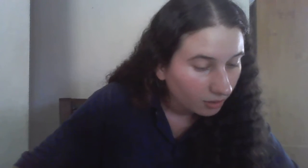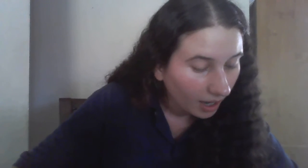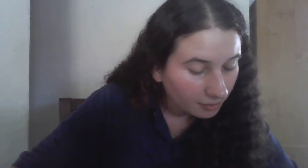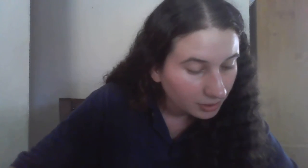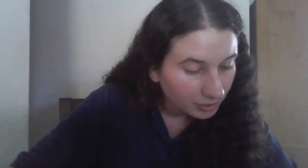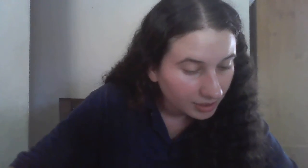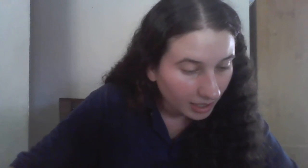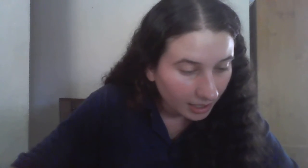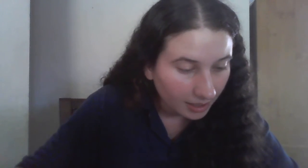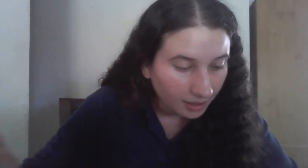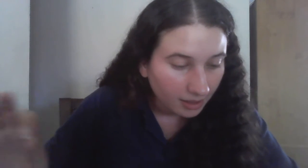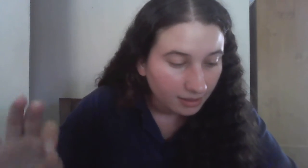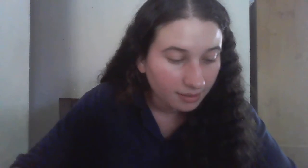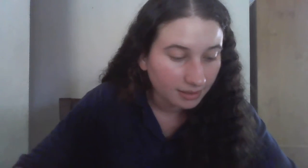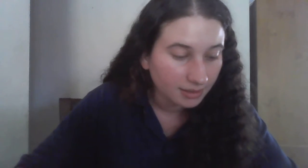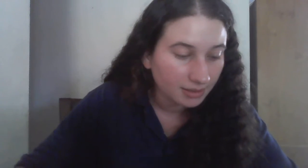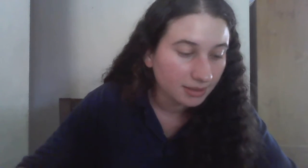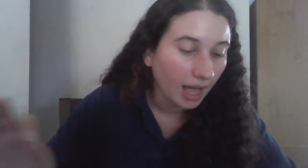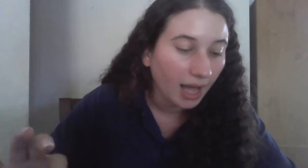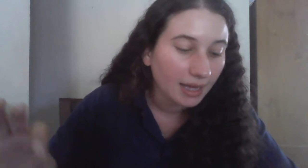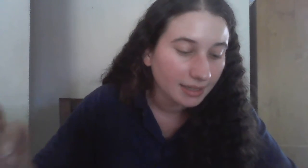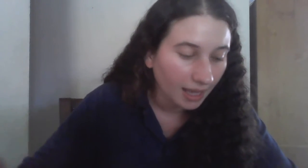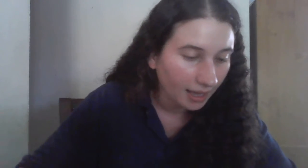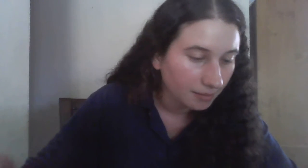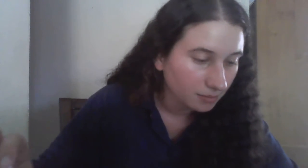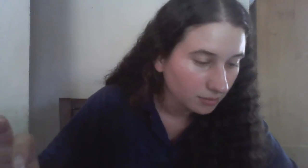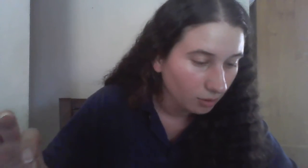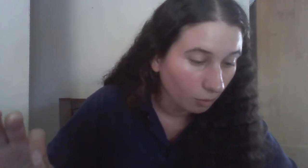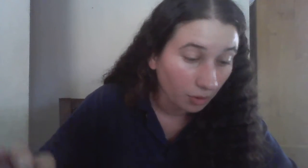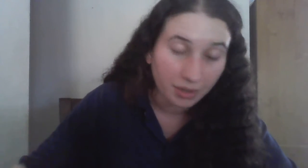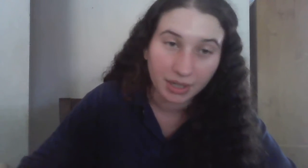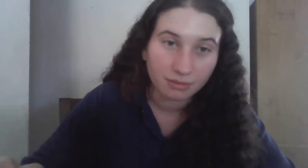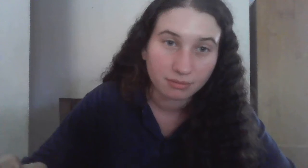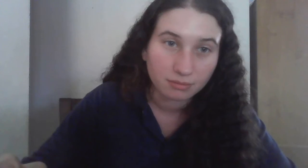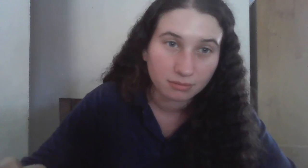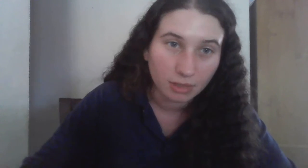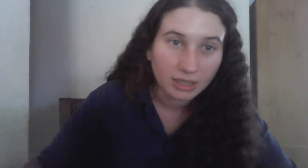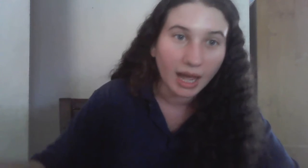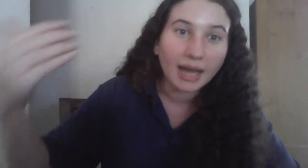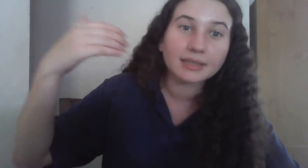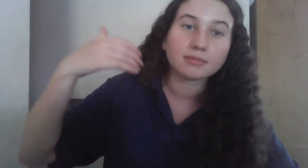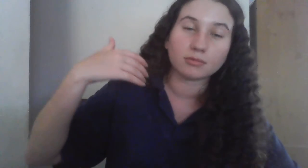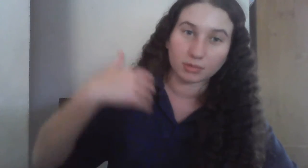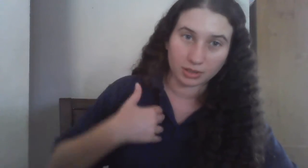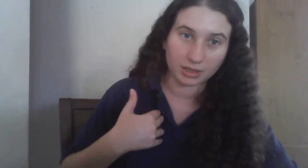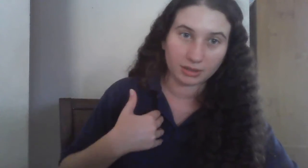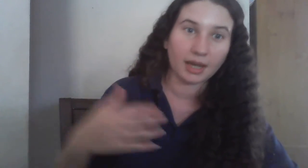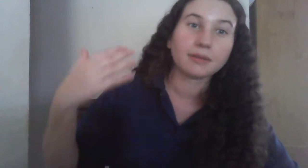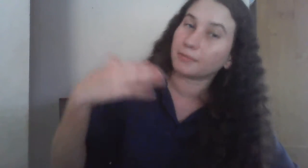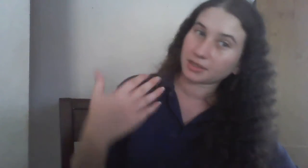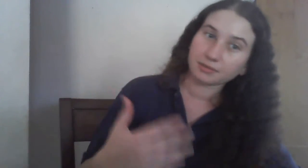how would you say the sentence, I am working, right? I am working. I am working